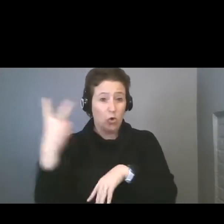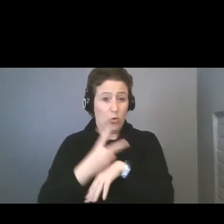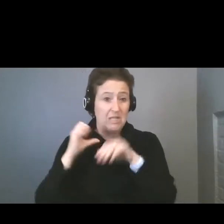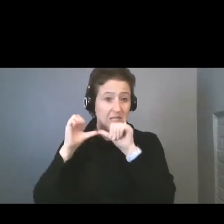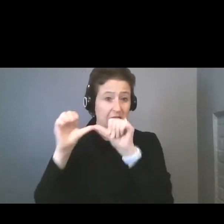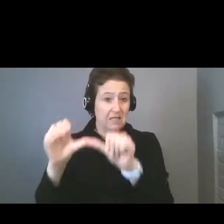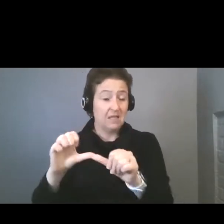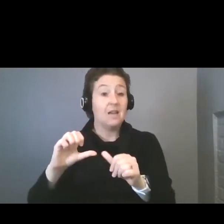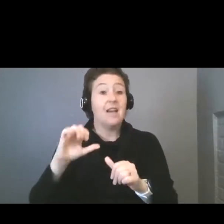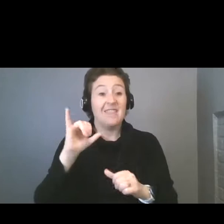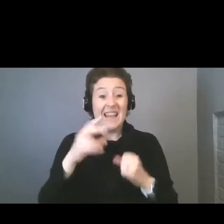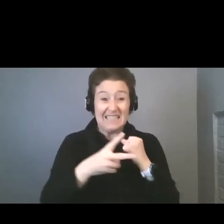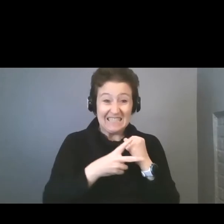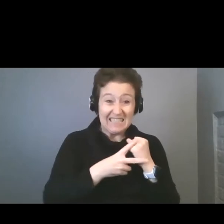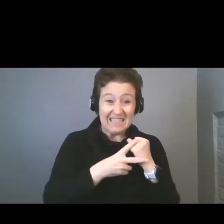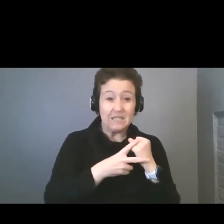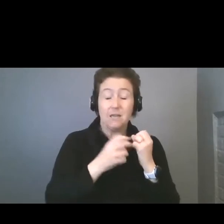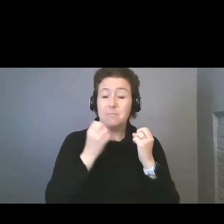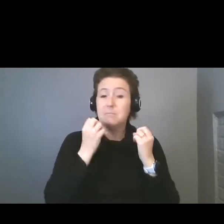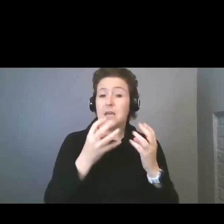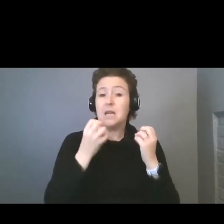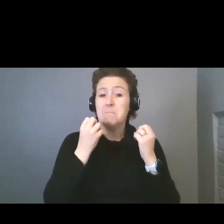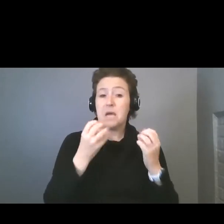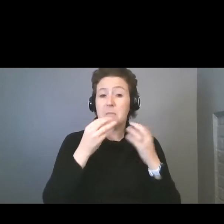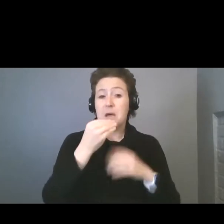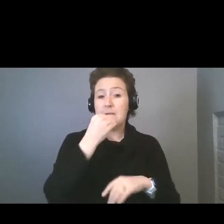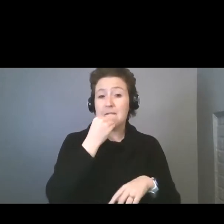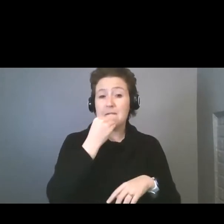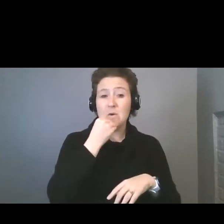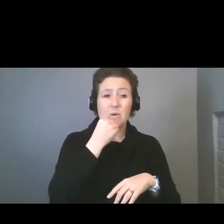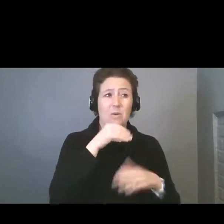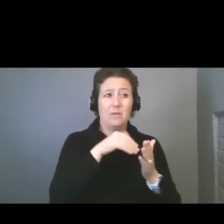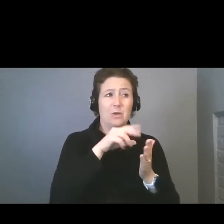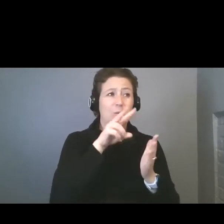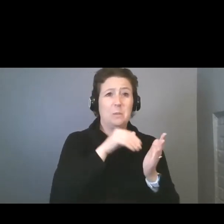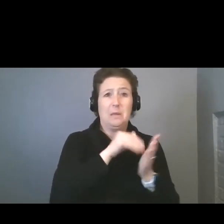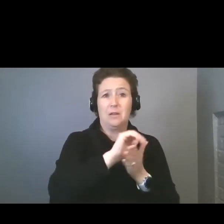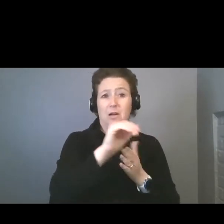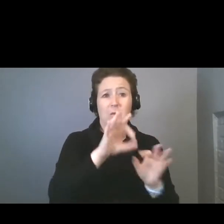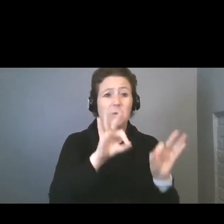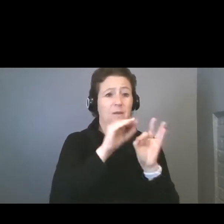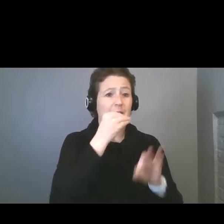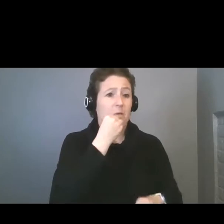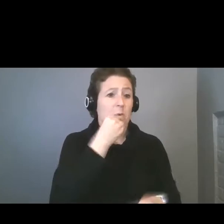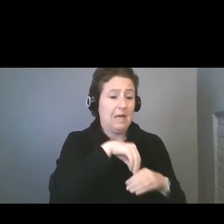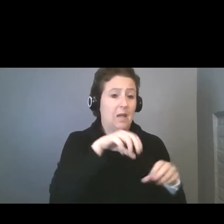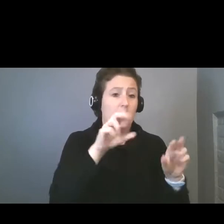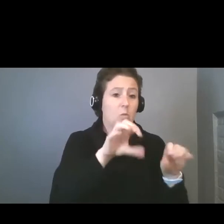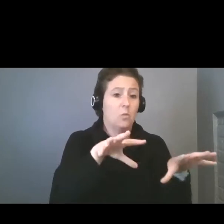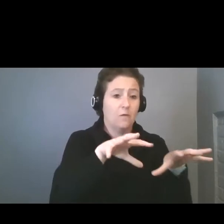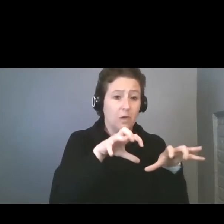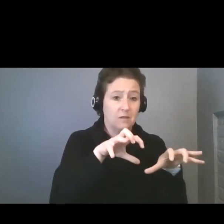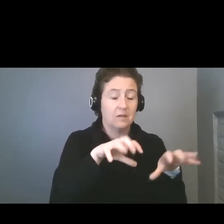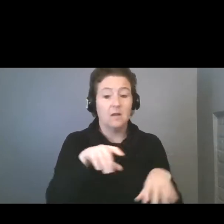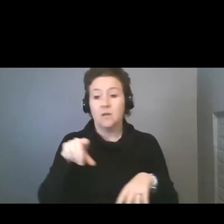and freezers. So the generator more than paid for itself several times over, and we were able to continue service